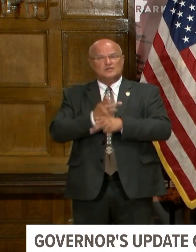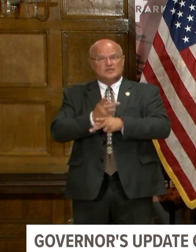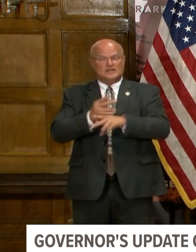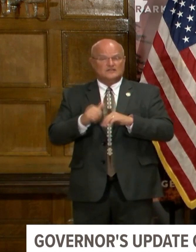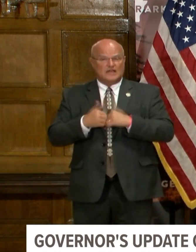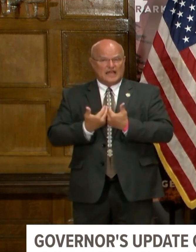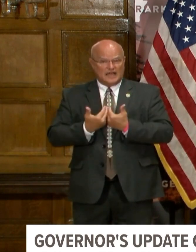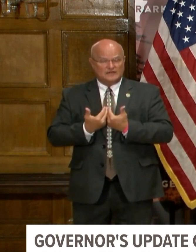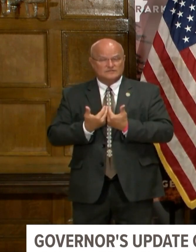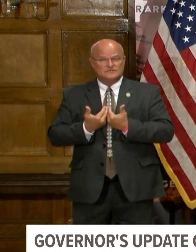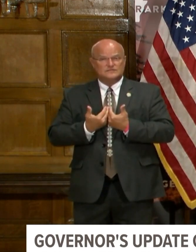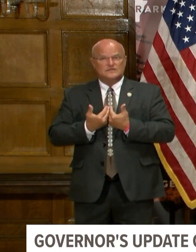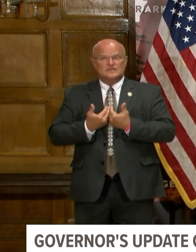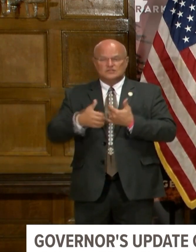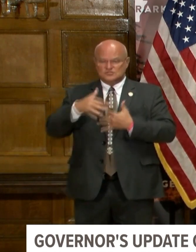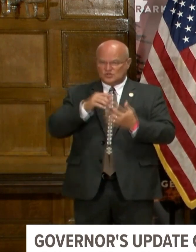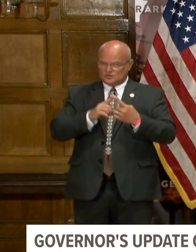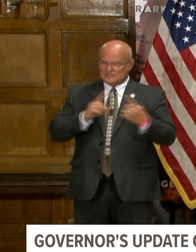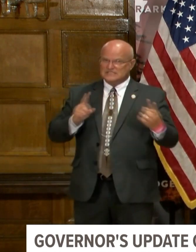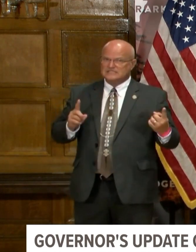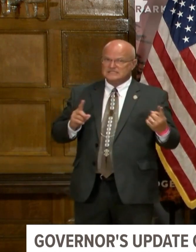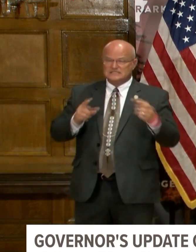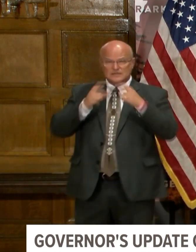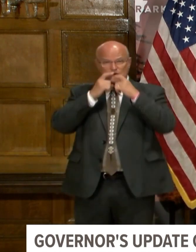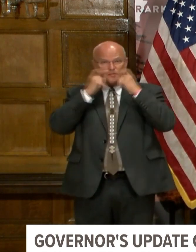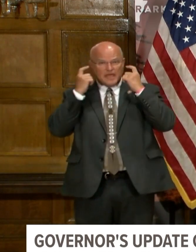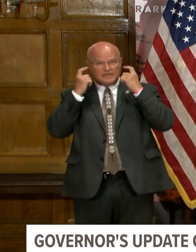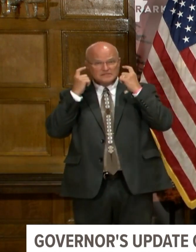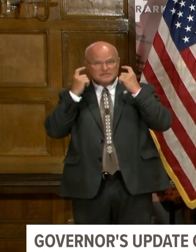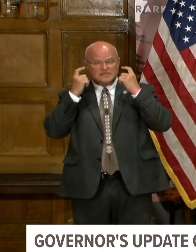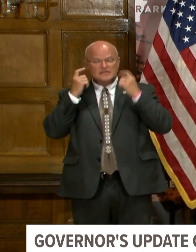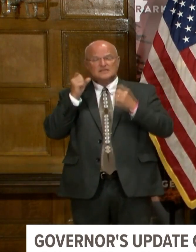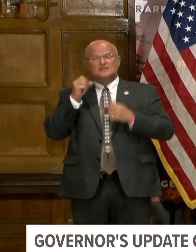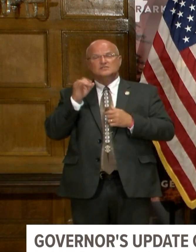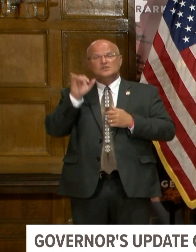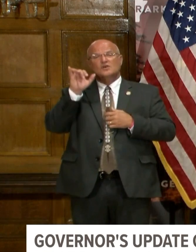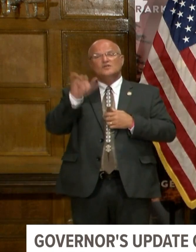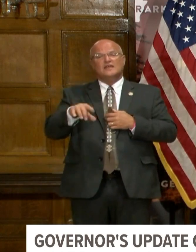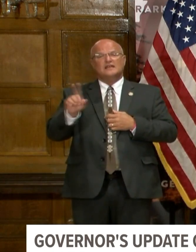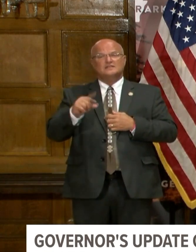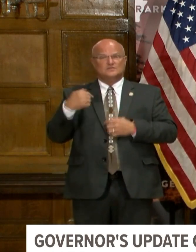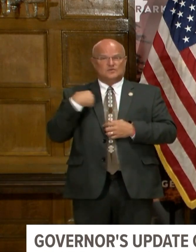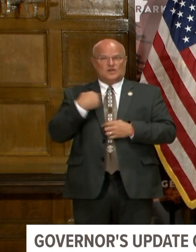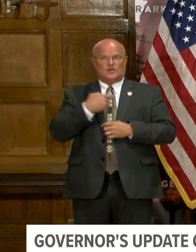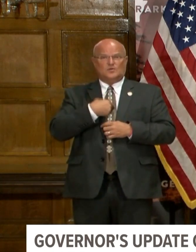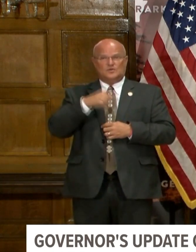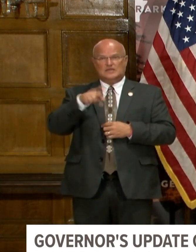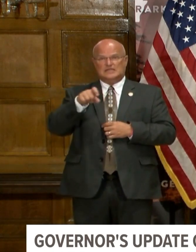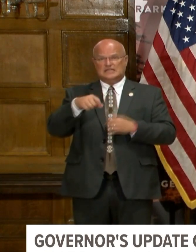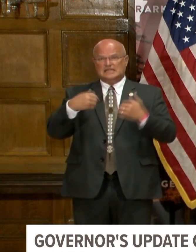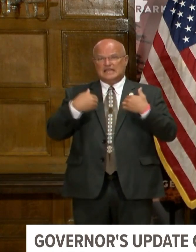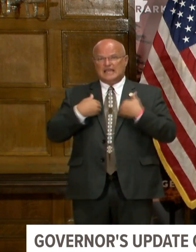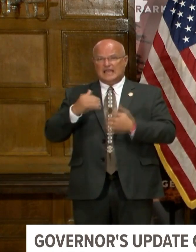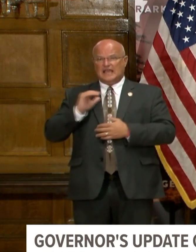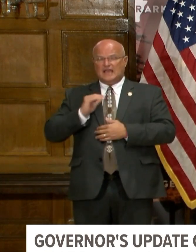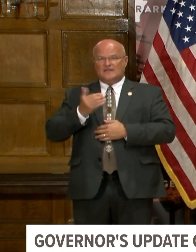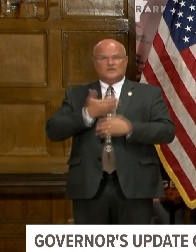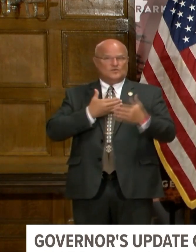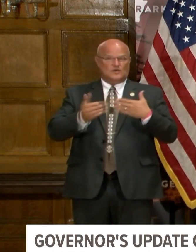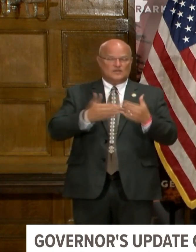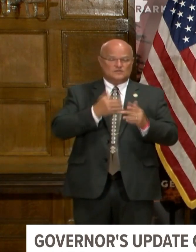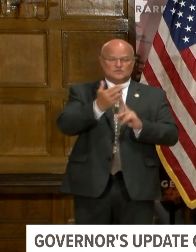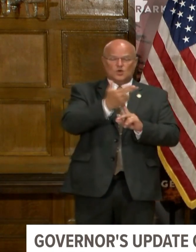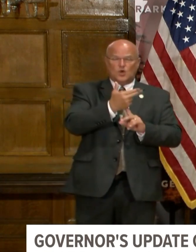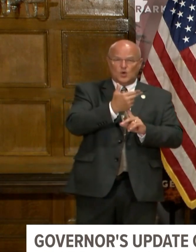careful is to socially distance and wear a mask. And so that's where we need to have whether it's